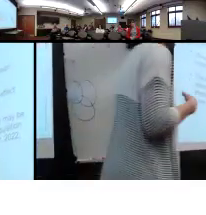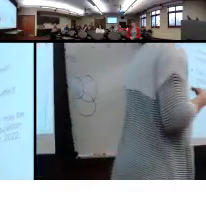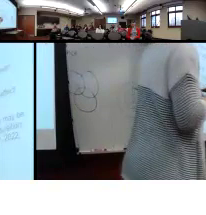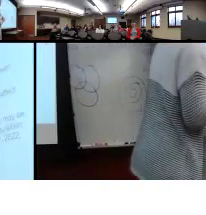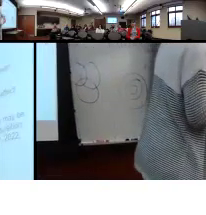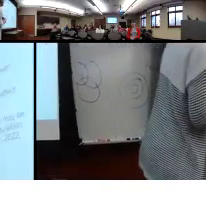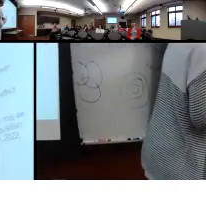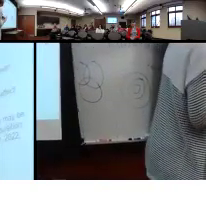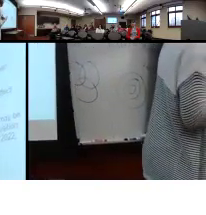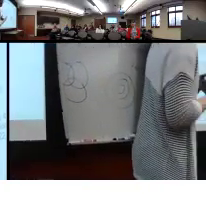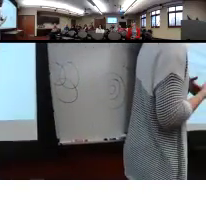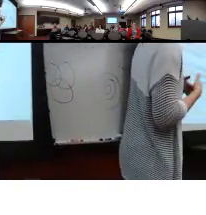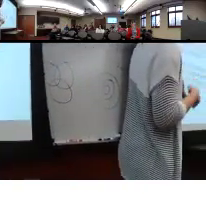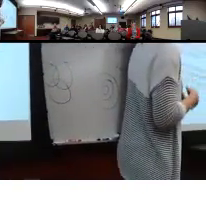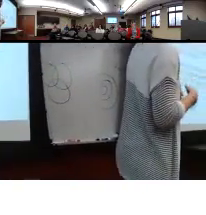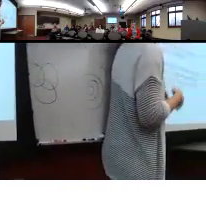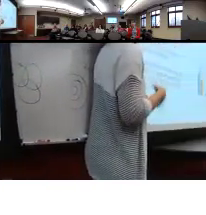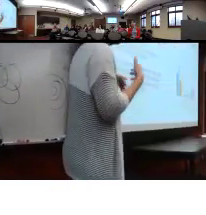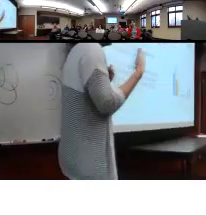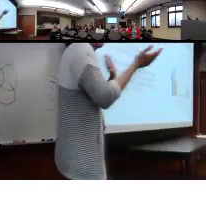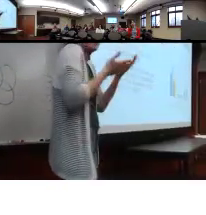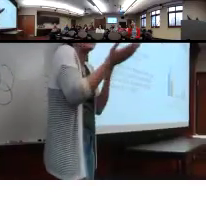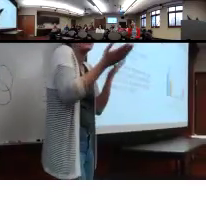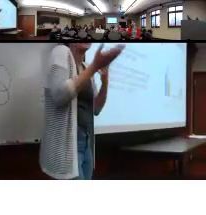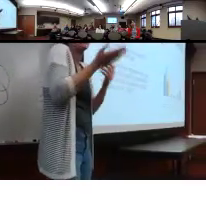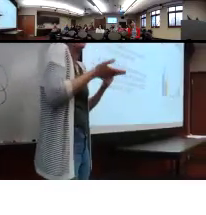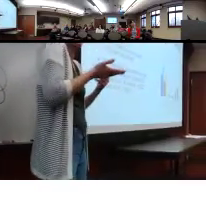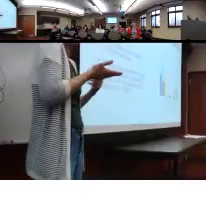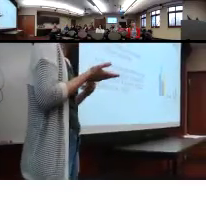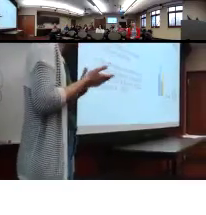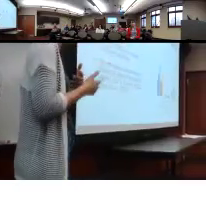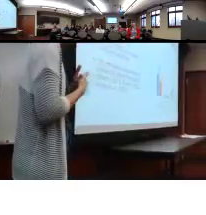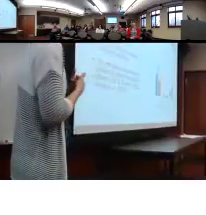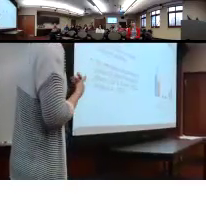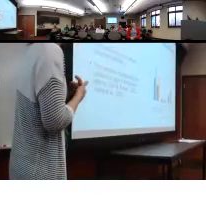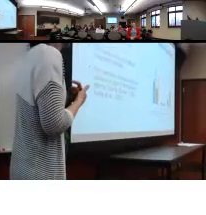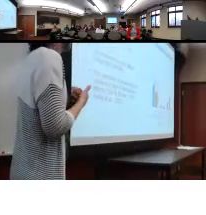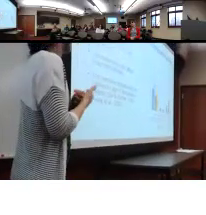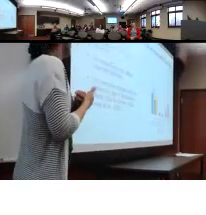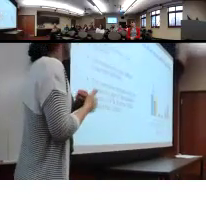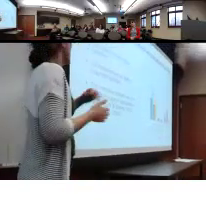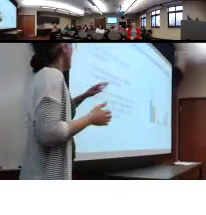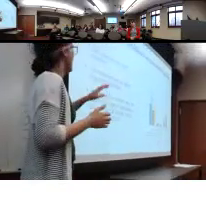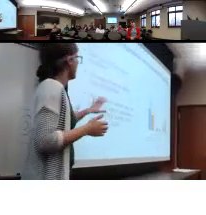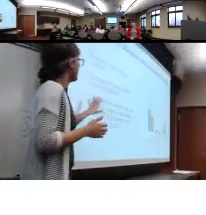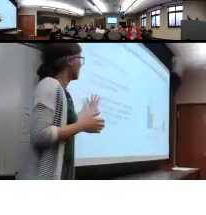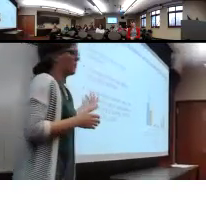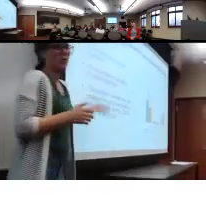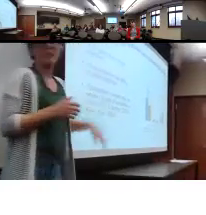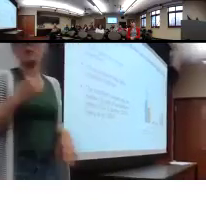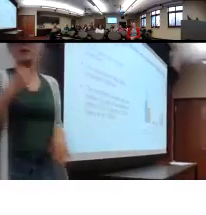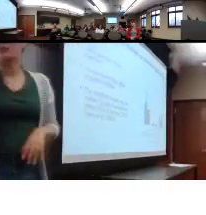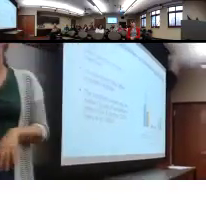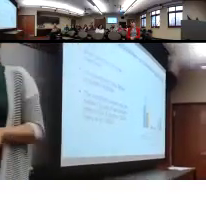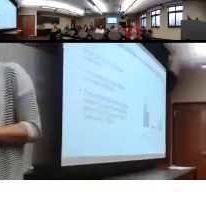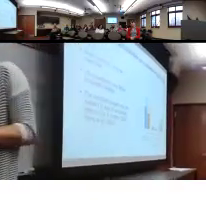making narratives from children so hard to understand, is that they don't have an awareness of what the addressee needs to know from them. And actually,